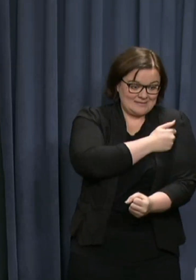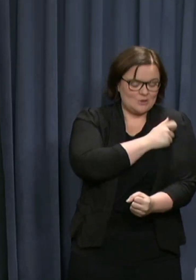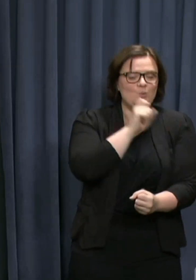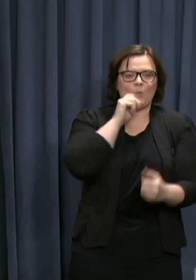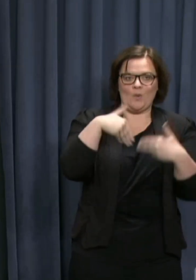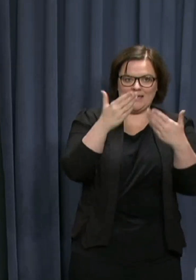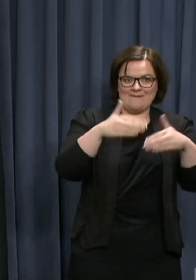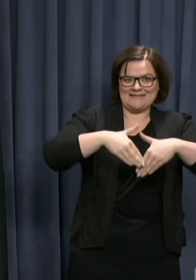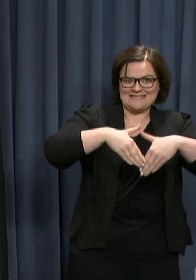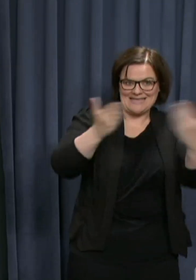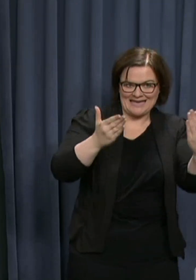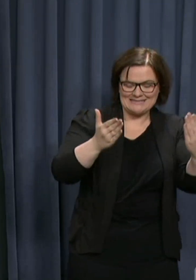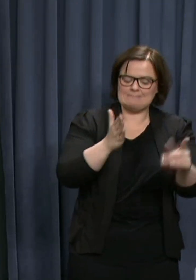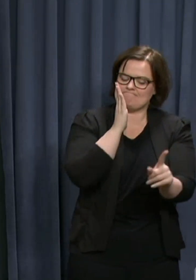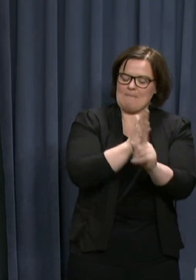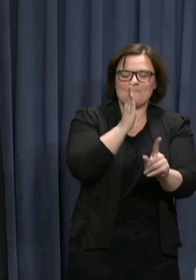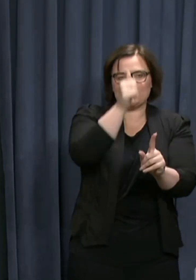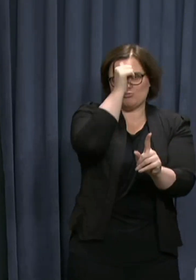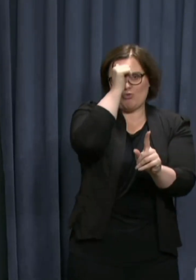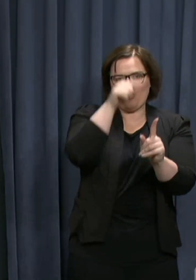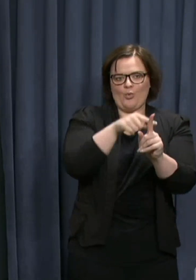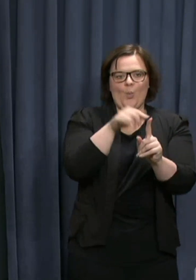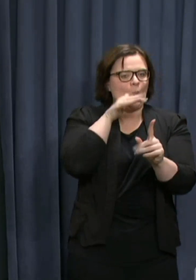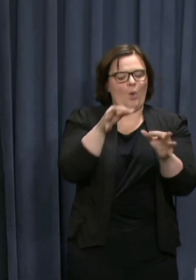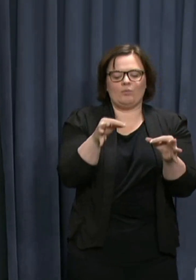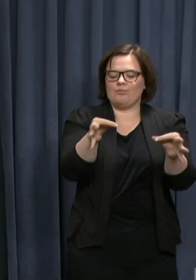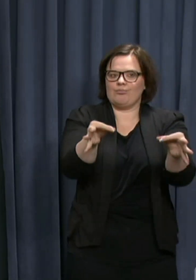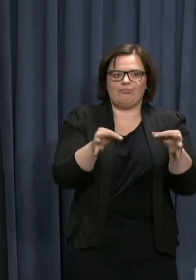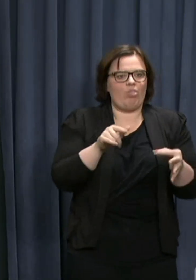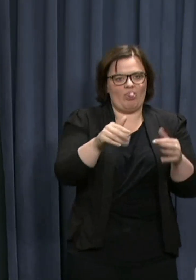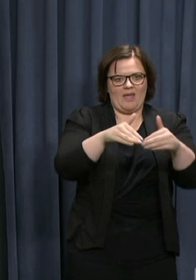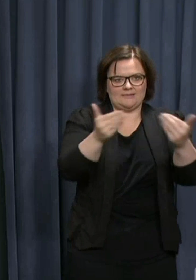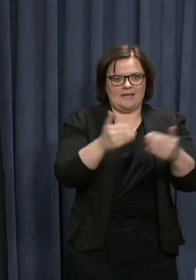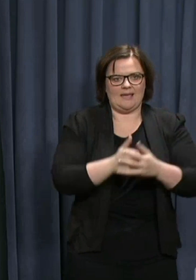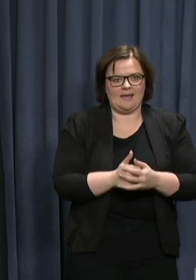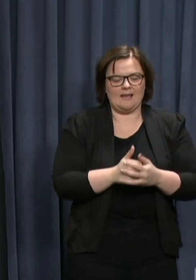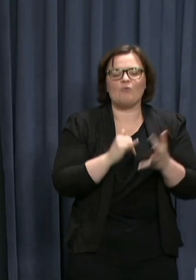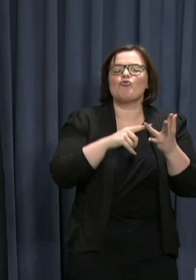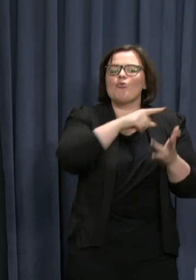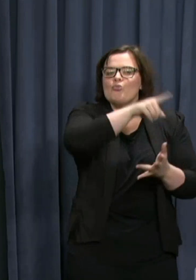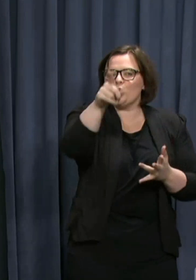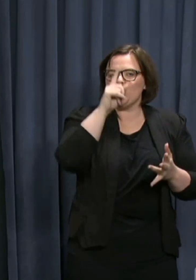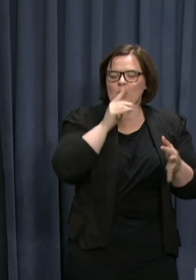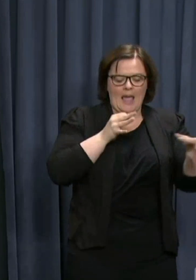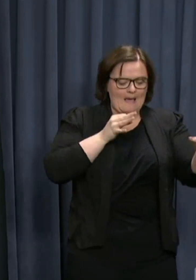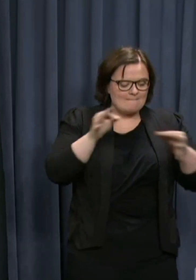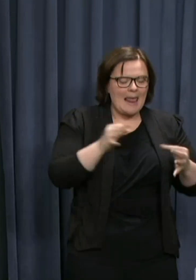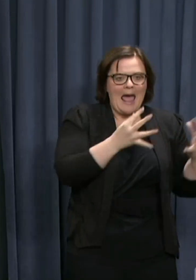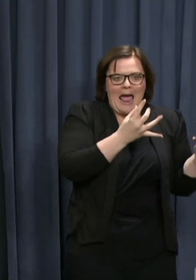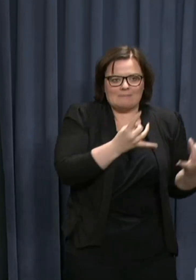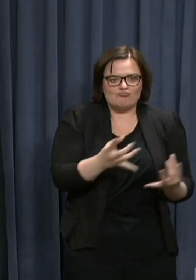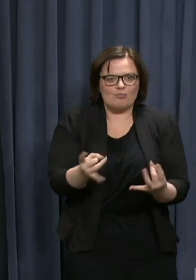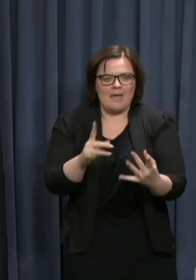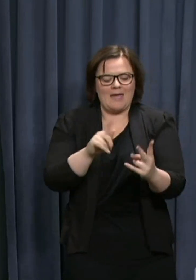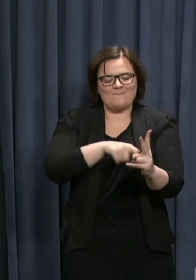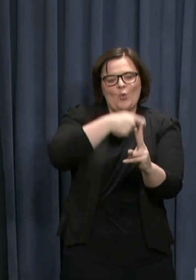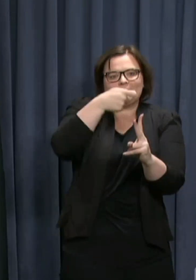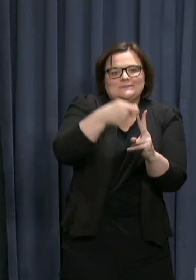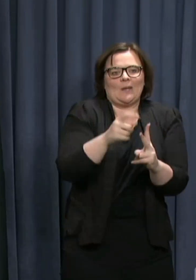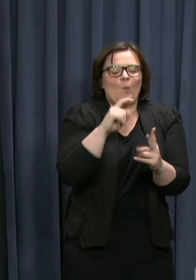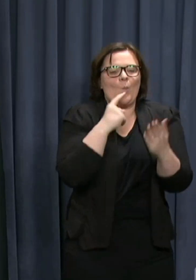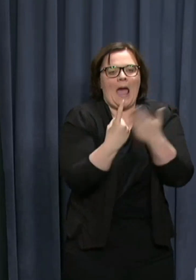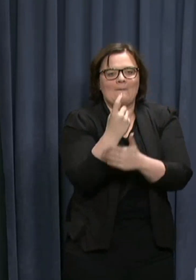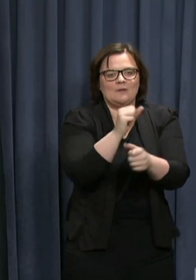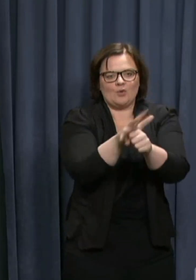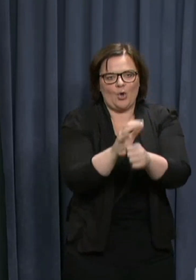provide everyone with the certainty they need to plan ahead and be prepared for the next stage of this pandemic. Now, it